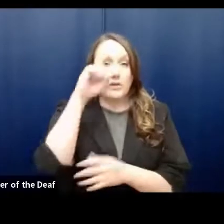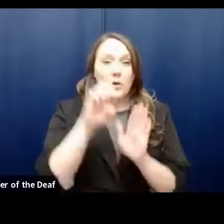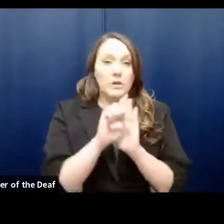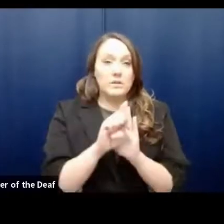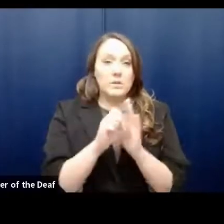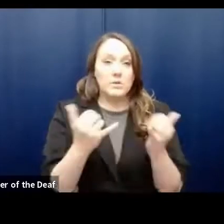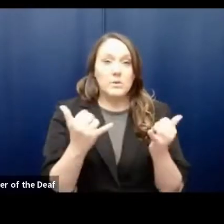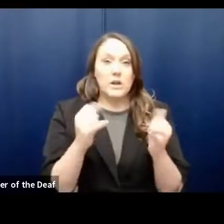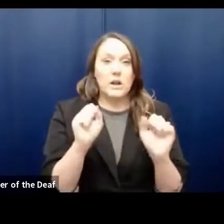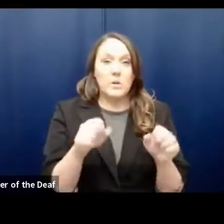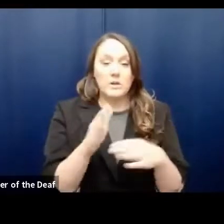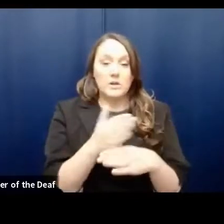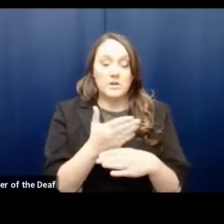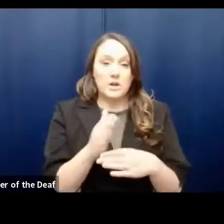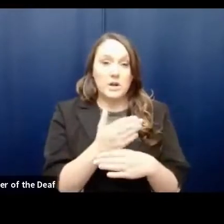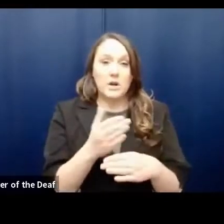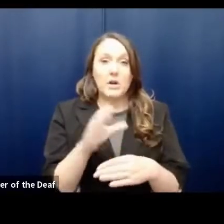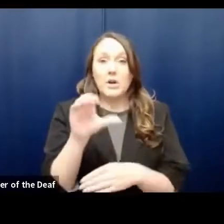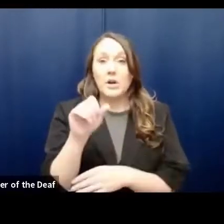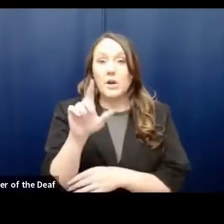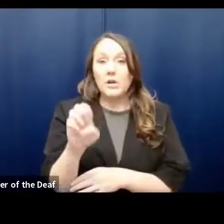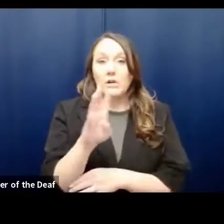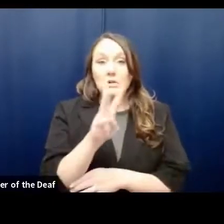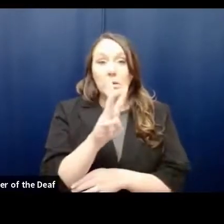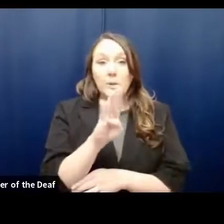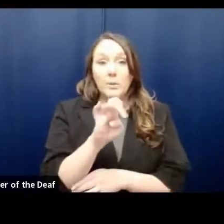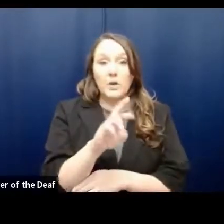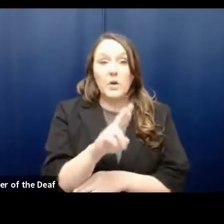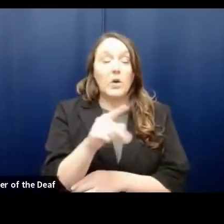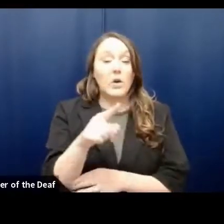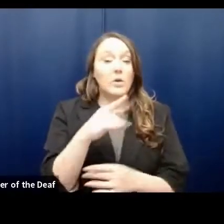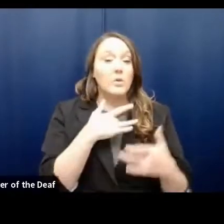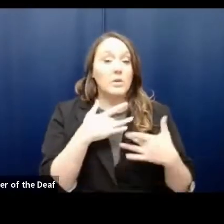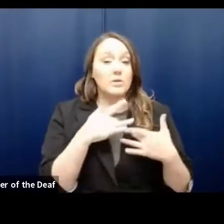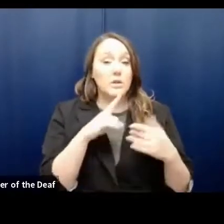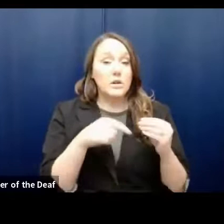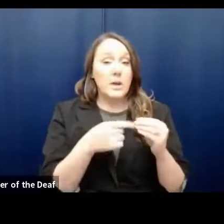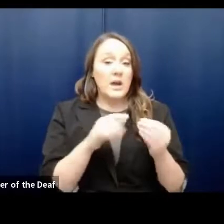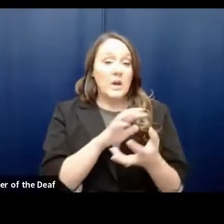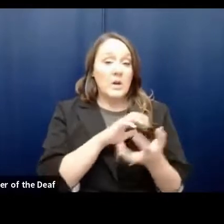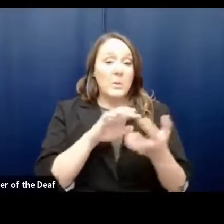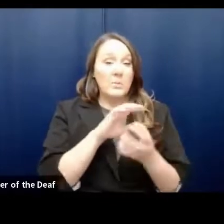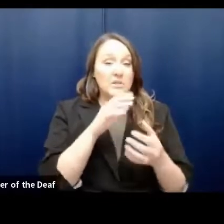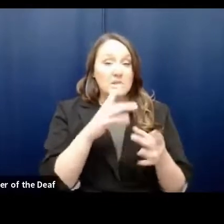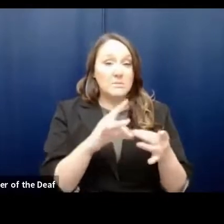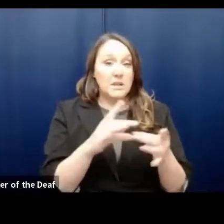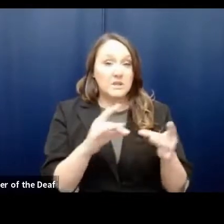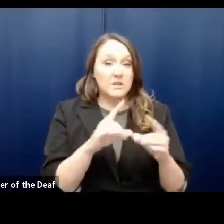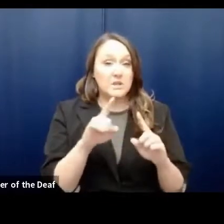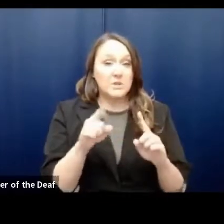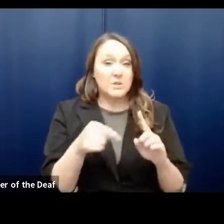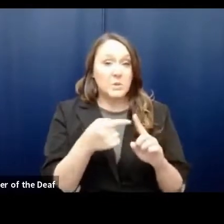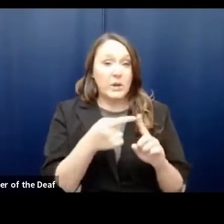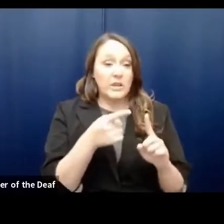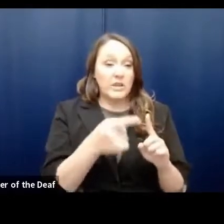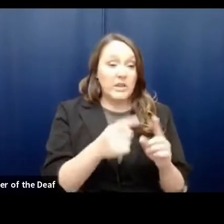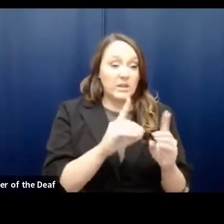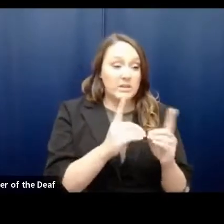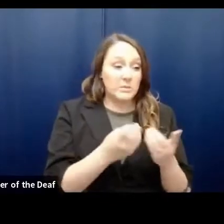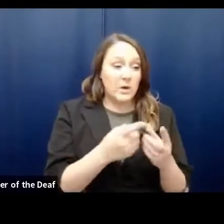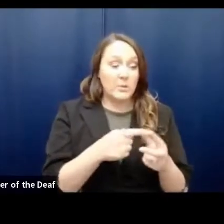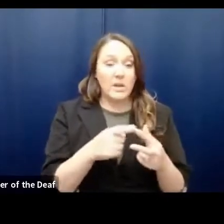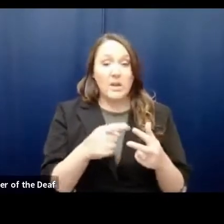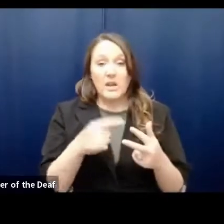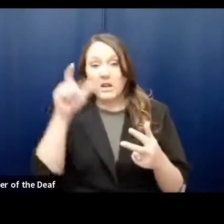board. From Cole with WBIR, are you concerned at all about mixed messages being sent when this department, the governor, and the White House